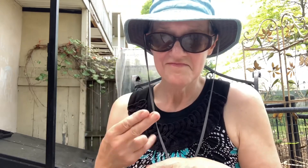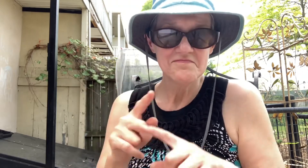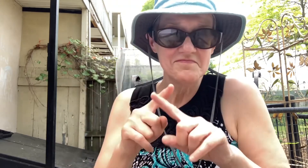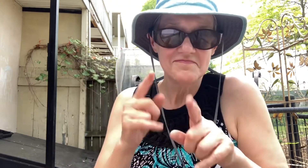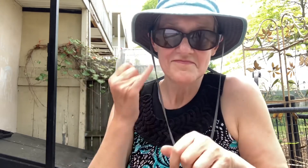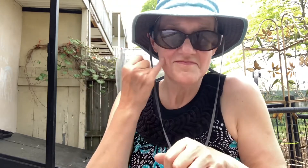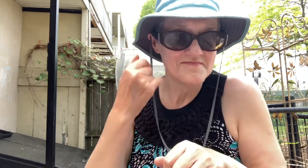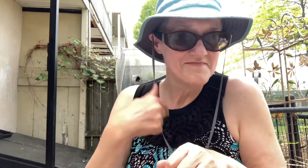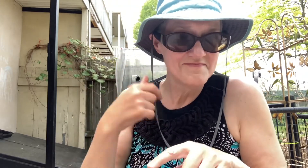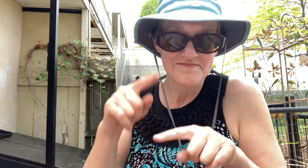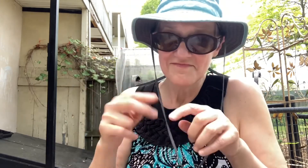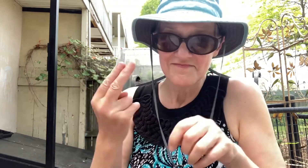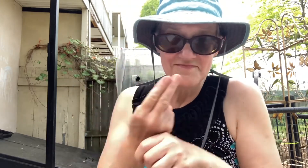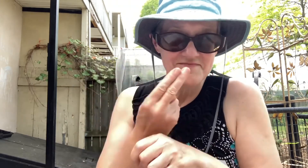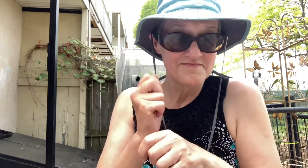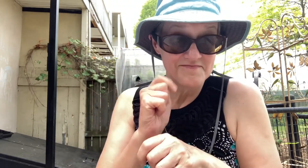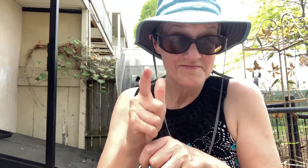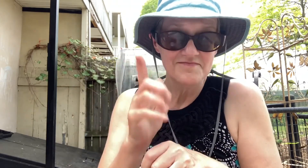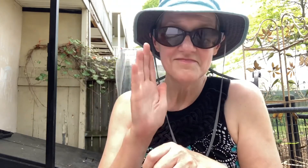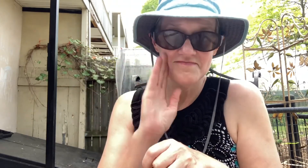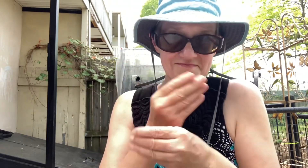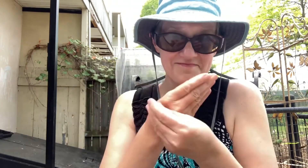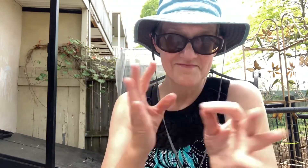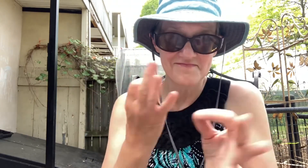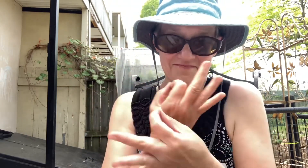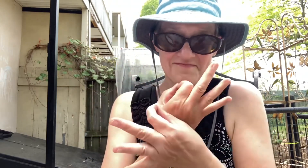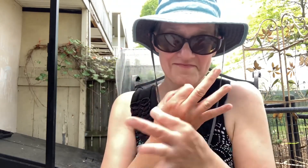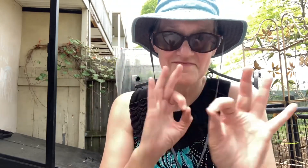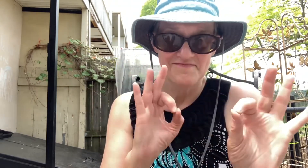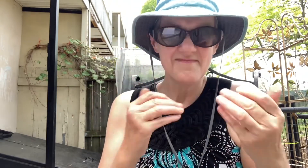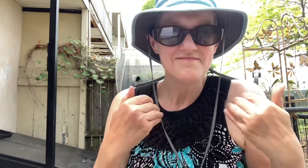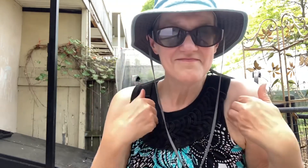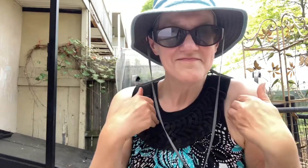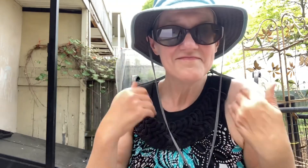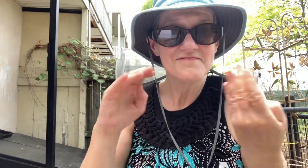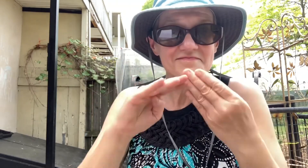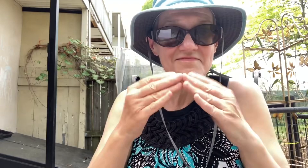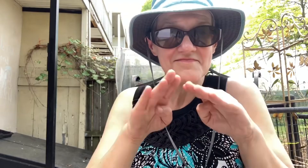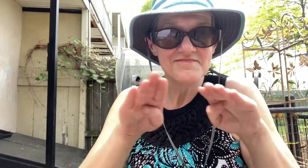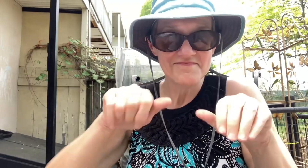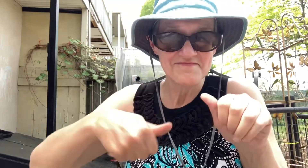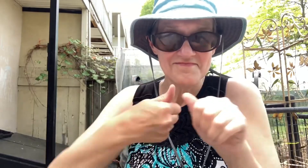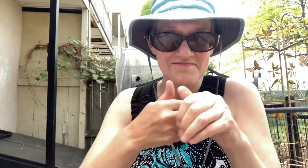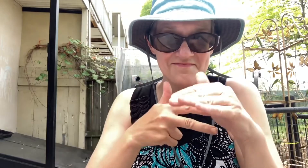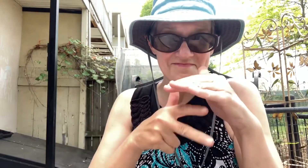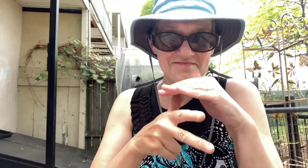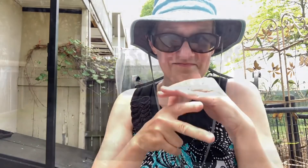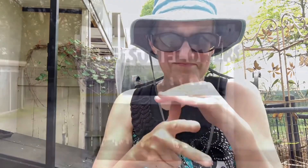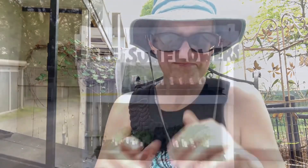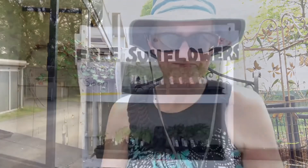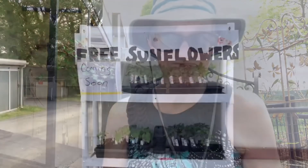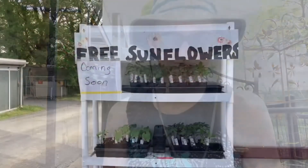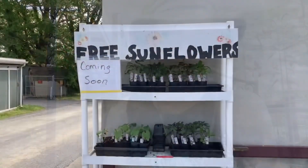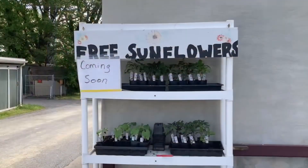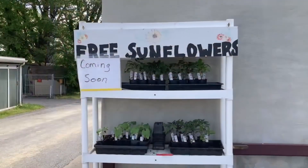front. But if I have any left over that I can't use, I'll put them out on the community shelf that I have behind the